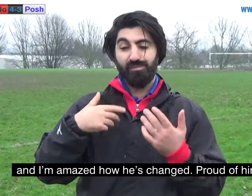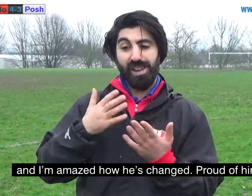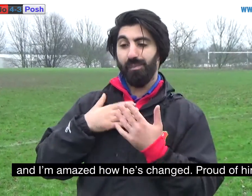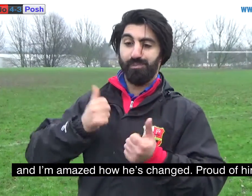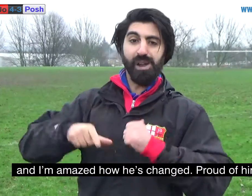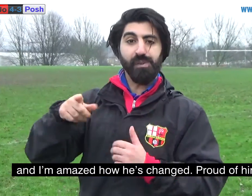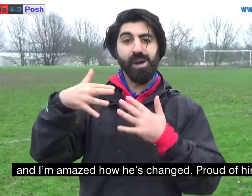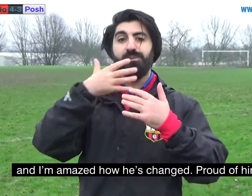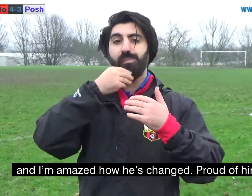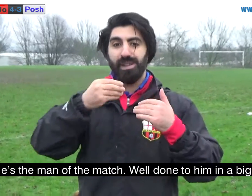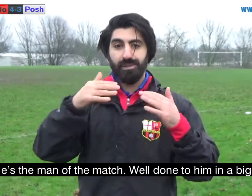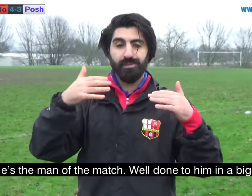I'm proud of him, man of the match.